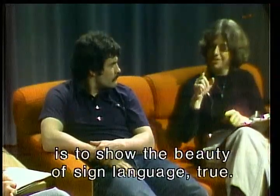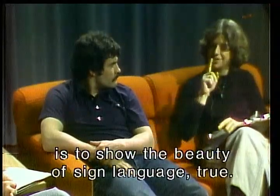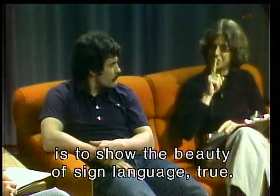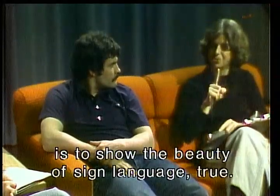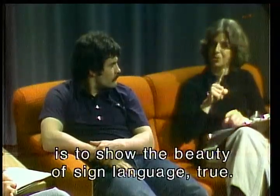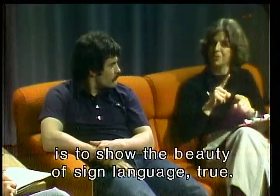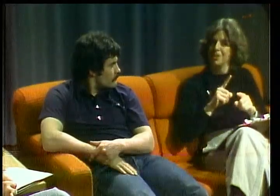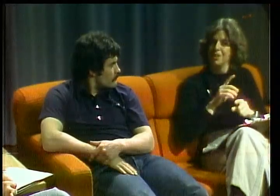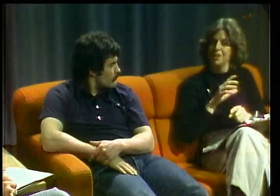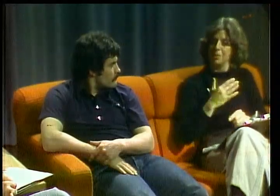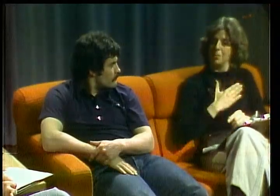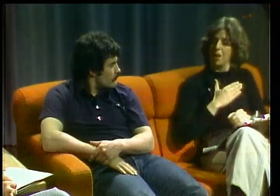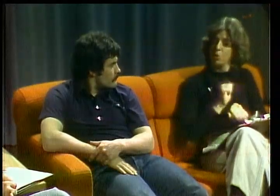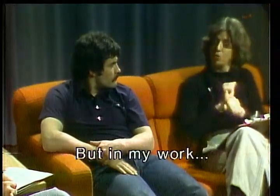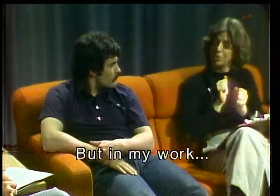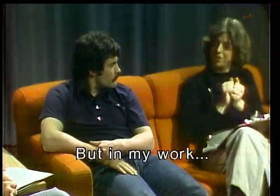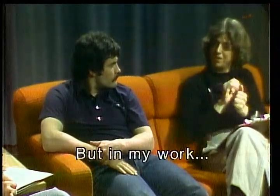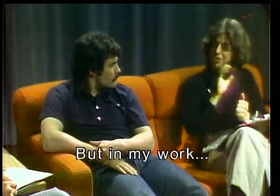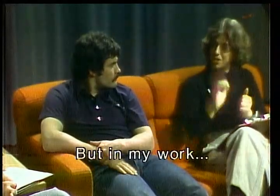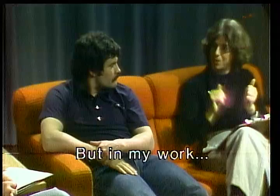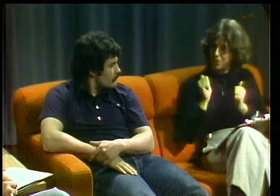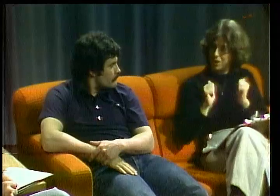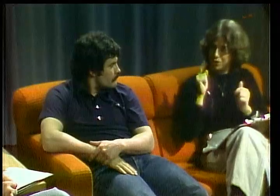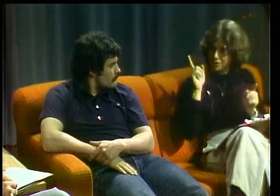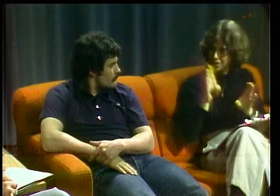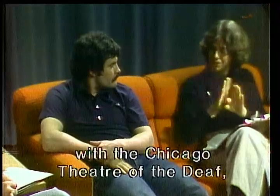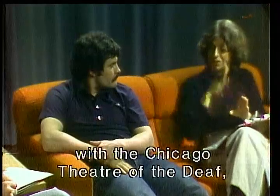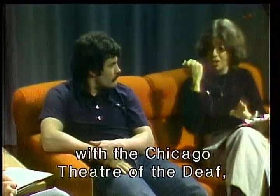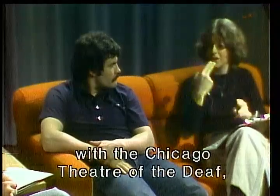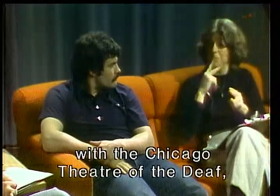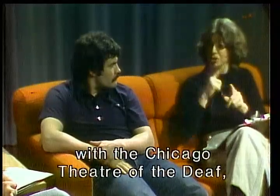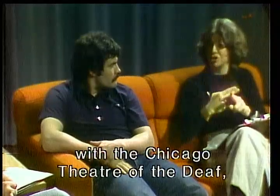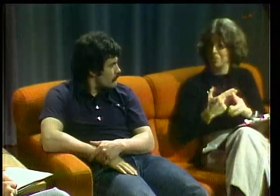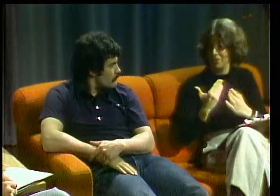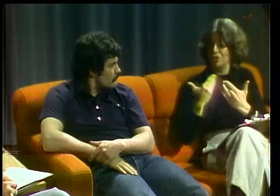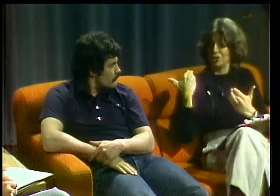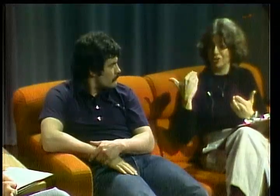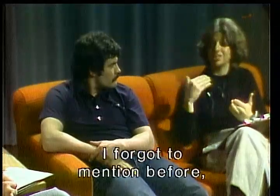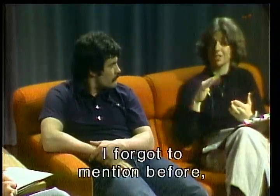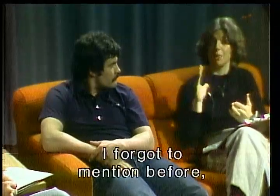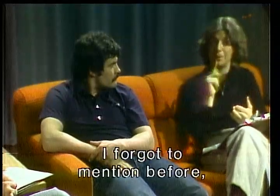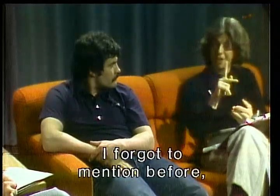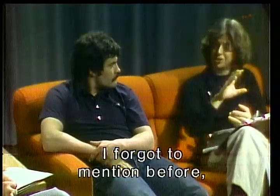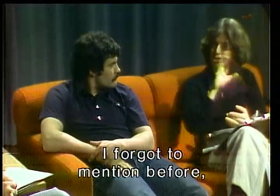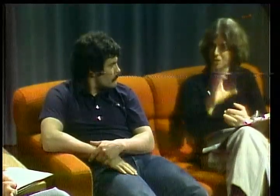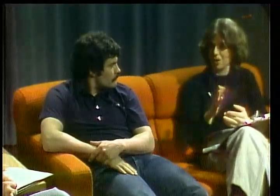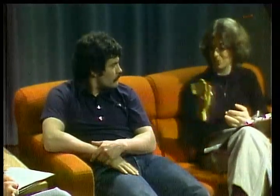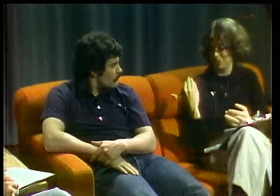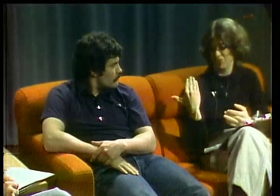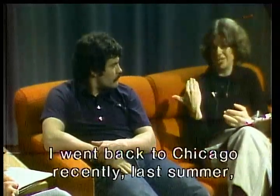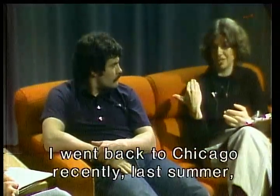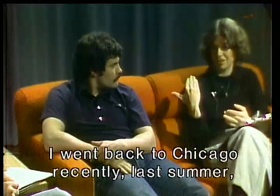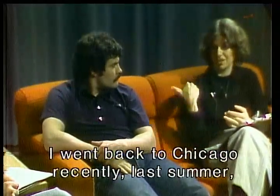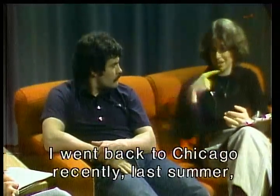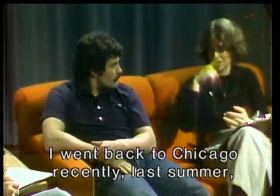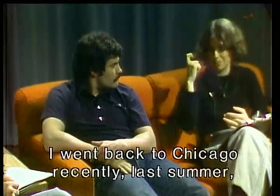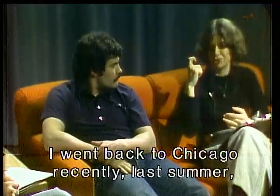to, in my work with the Chicago Theater of the Deaf, I forgot to mention before, is that I went back to Chicago recently, last summer,